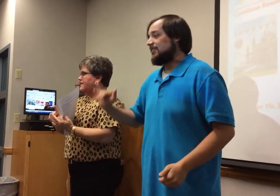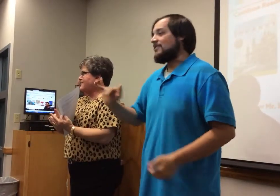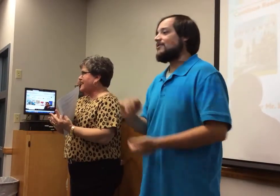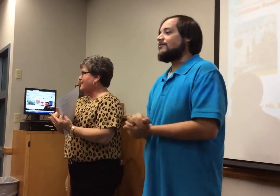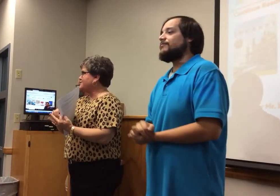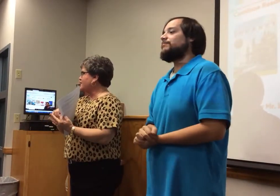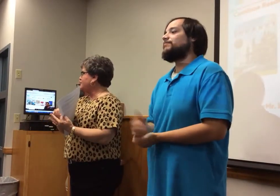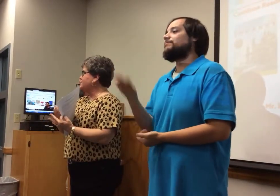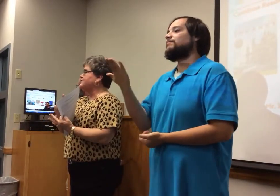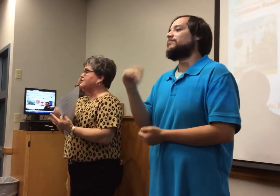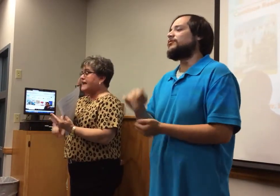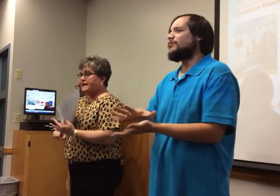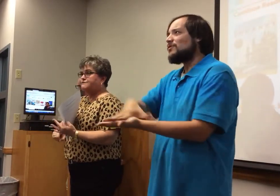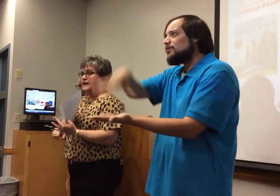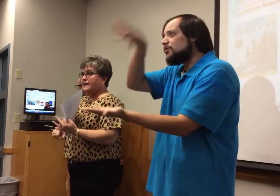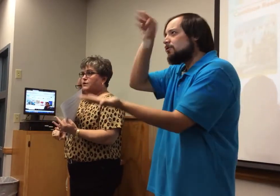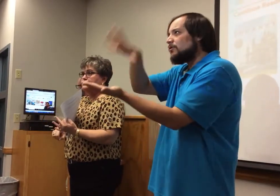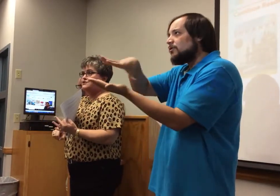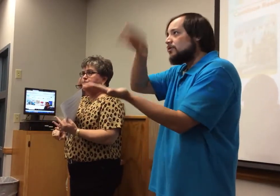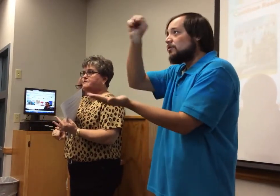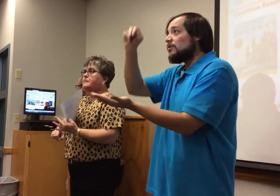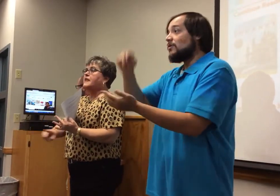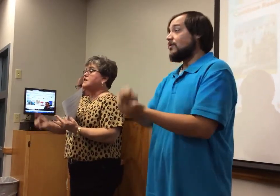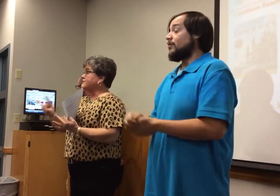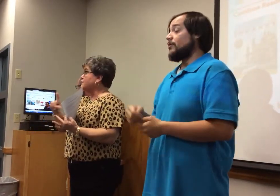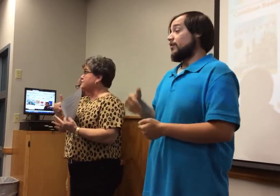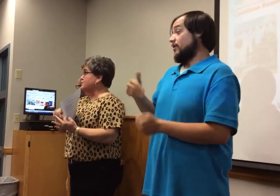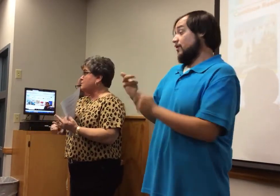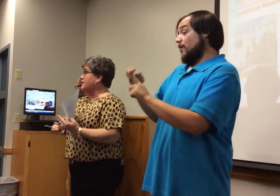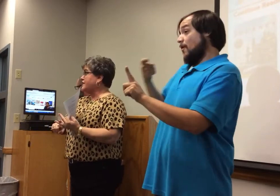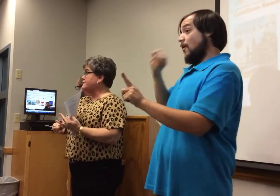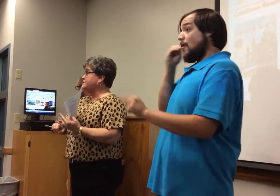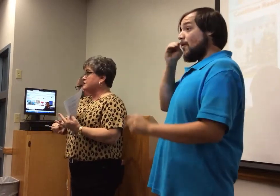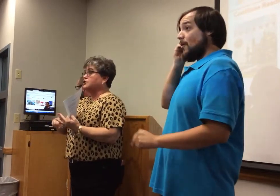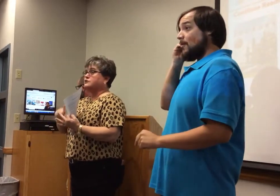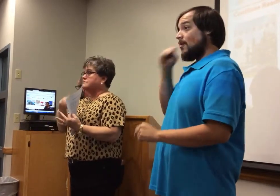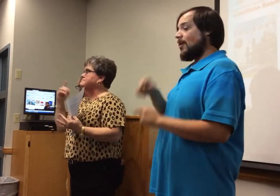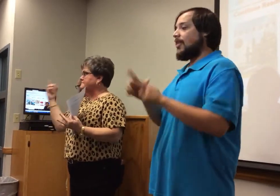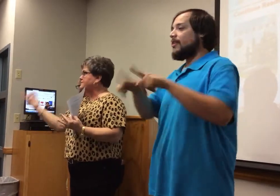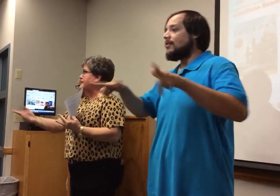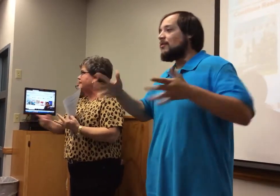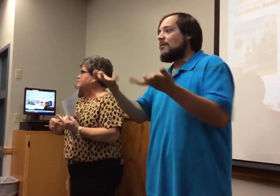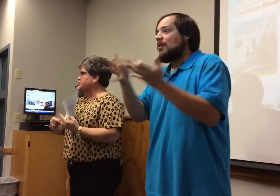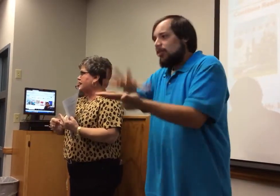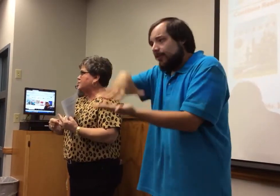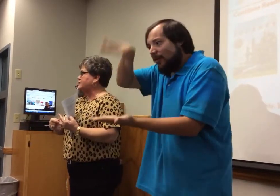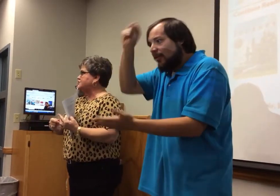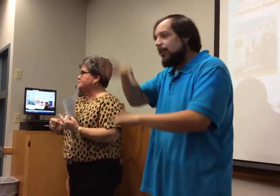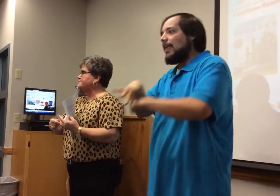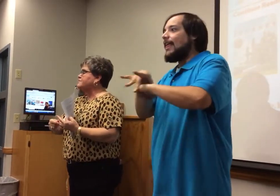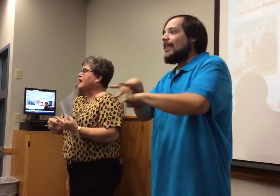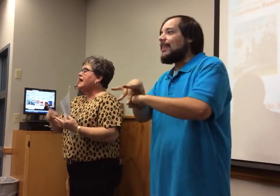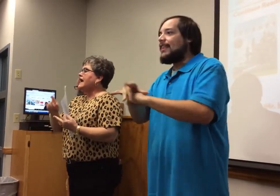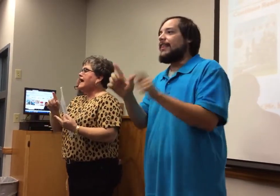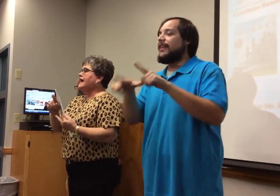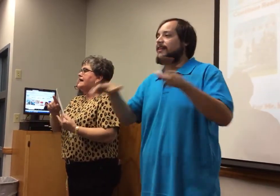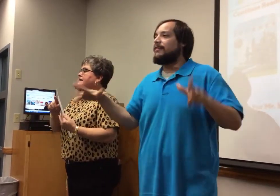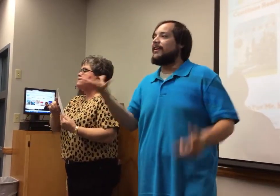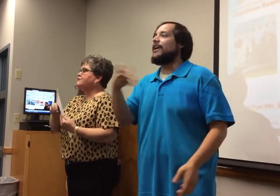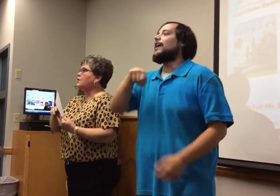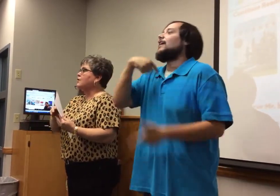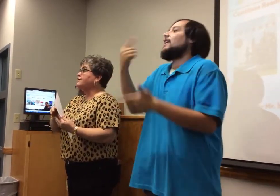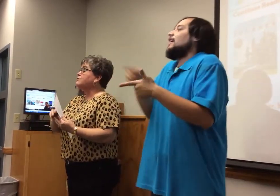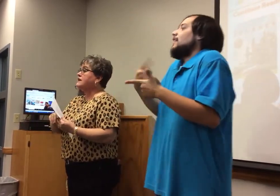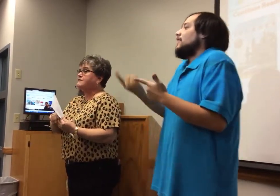So they are trying to learn their native language. Then of course we want them to learn the English language.